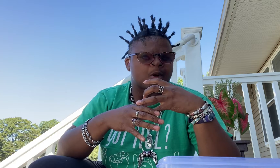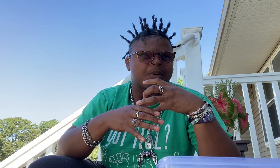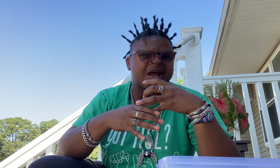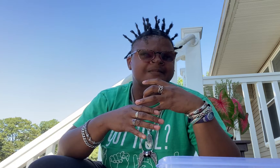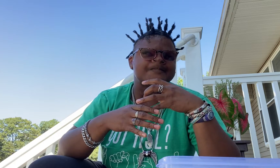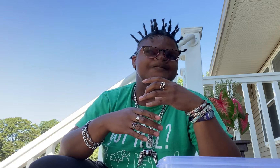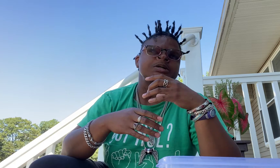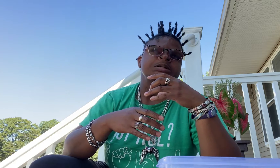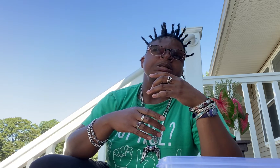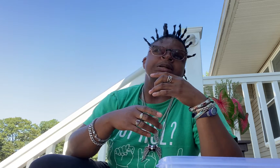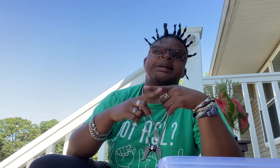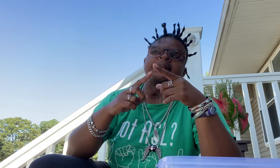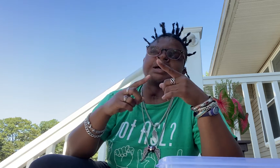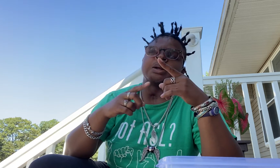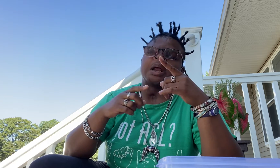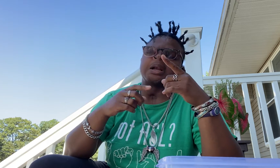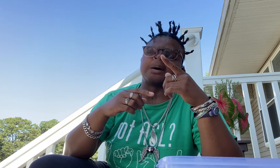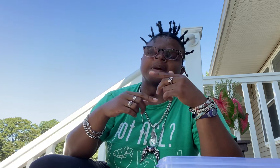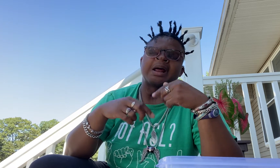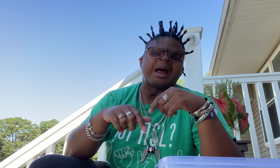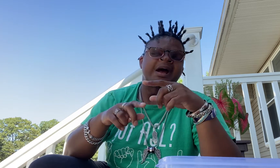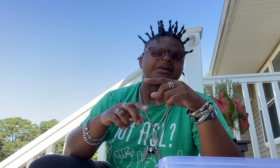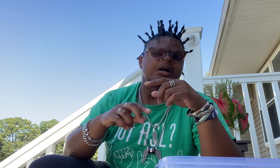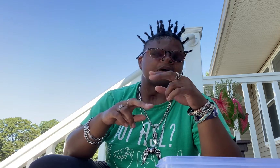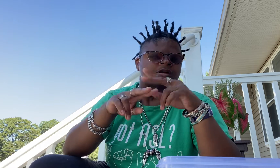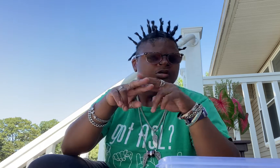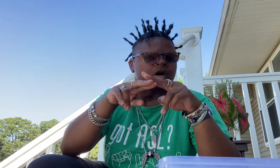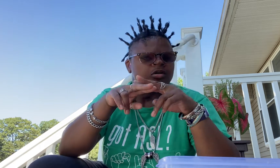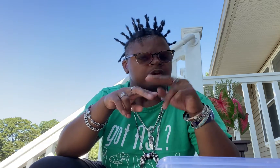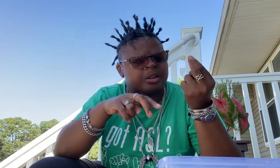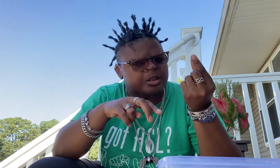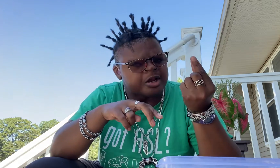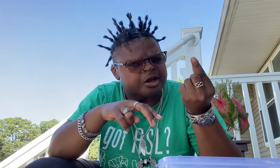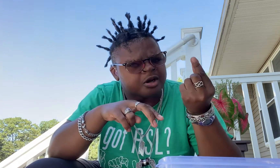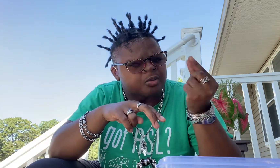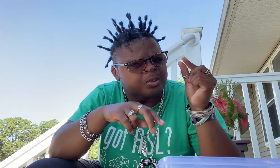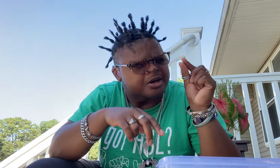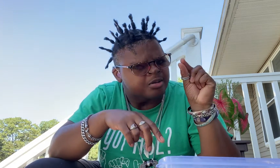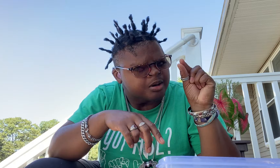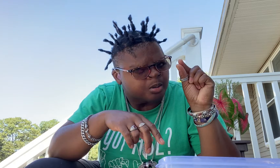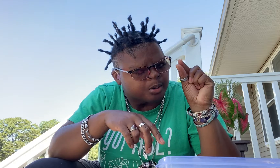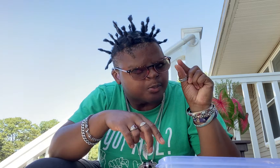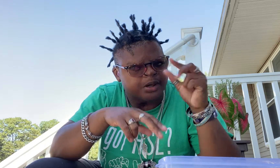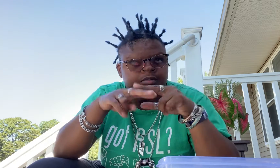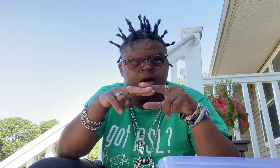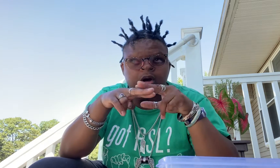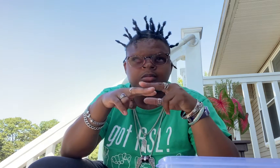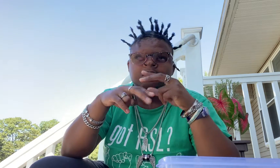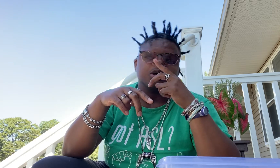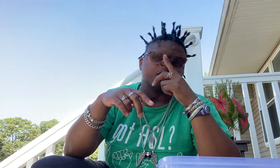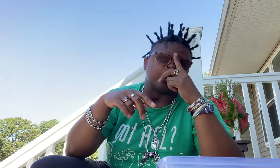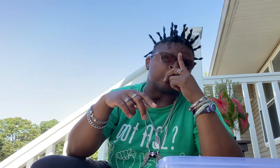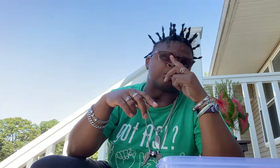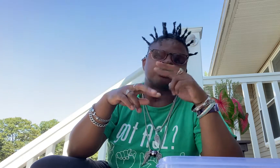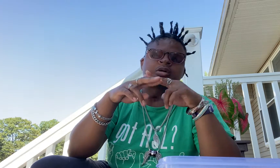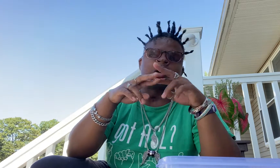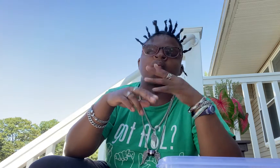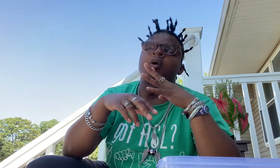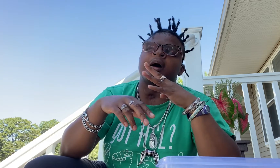bit, and I'm gonna add salt, a little bit of salt, because salt water